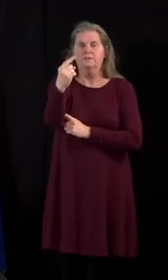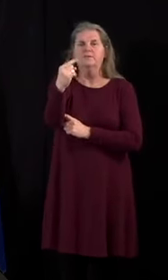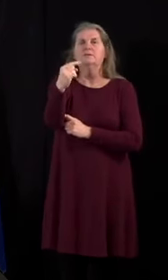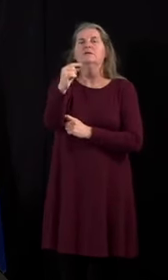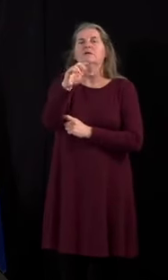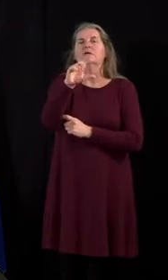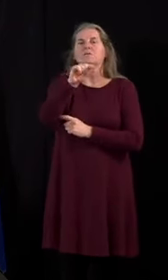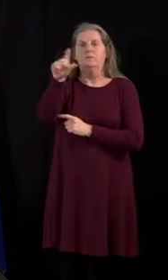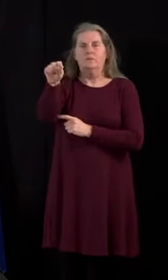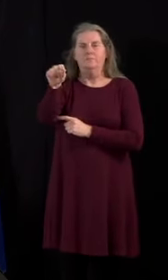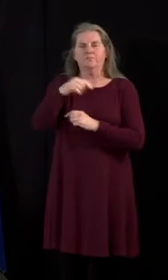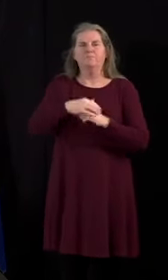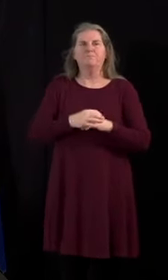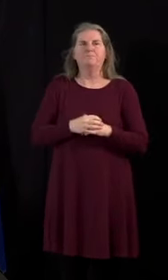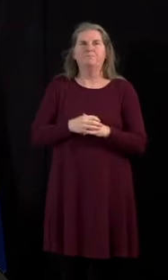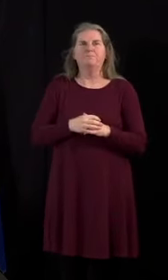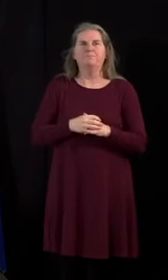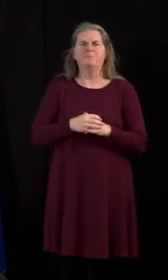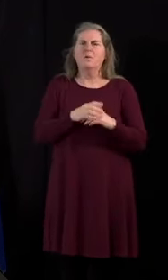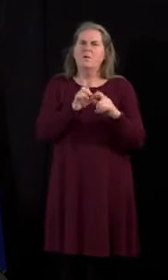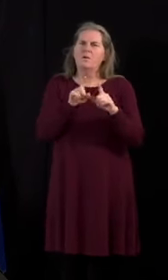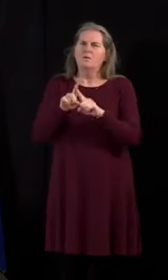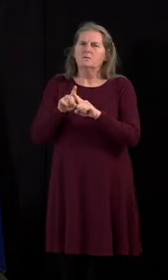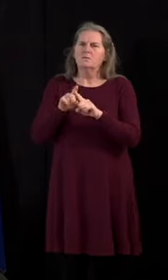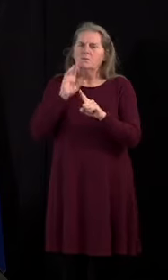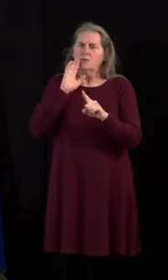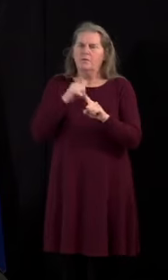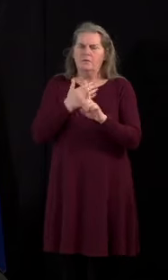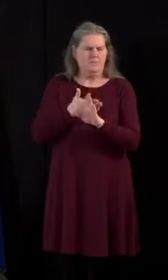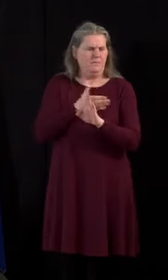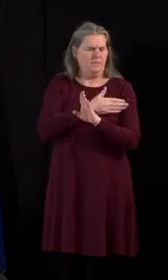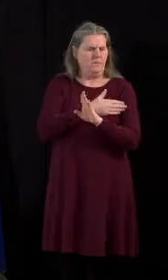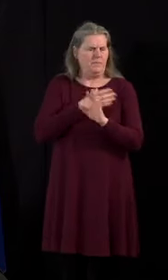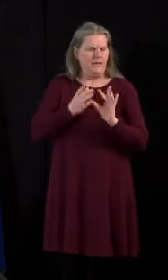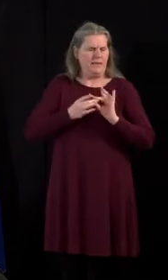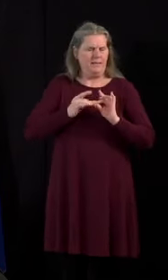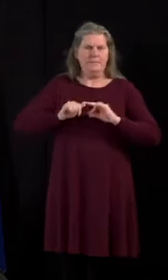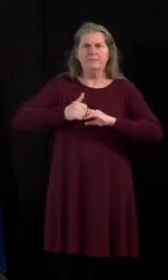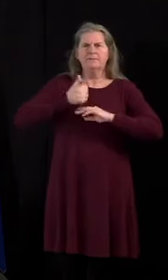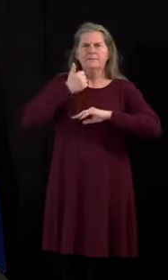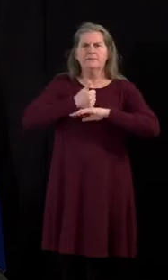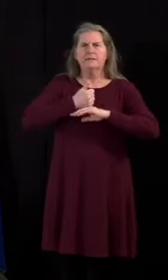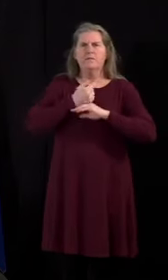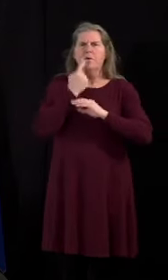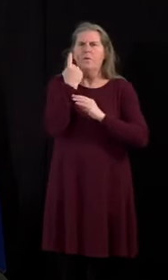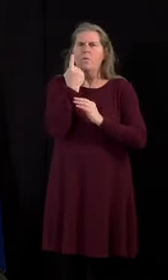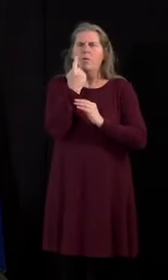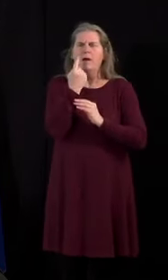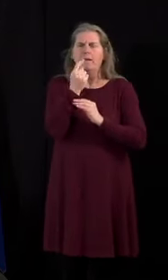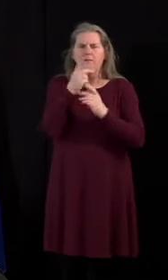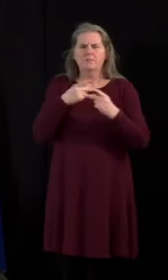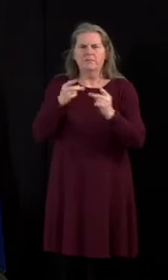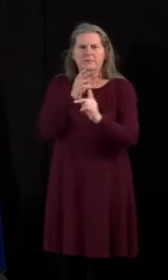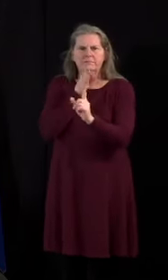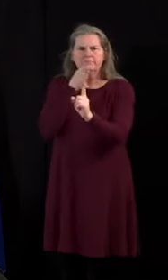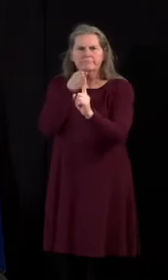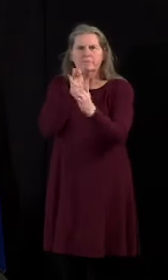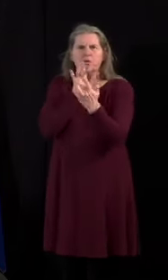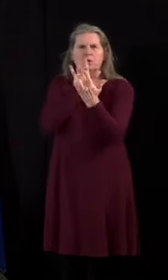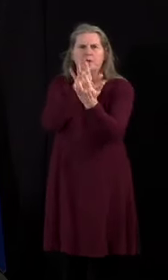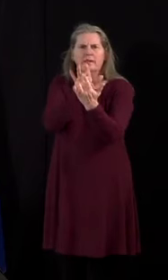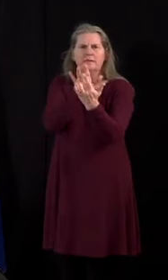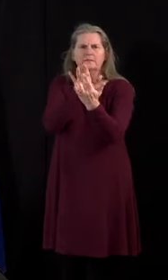year. And as also I've mentioned before, we've established a one-window contact point for the Department